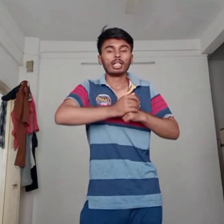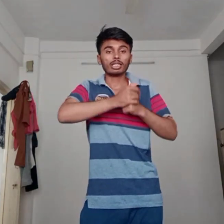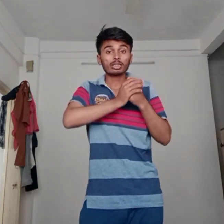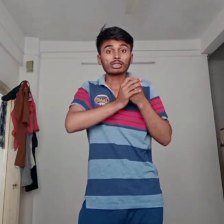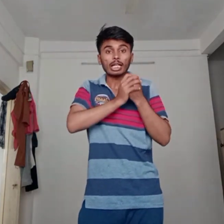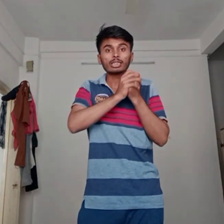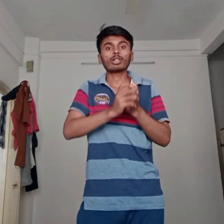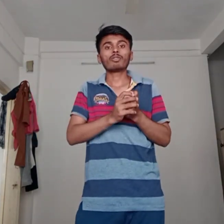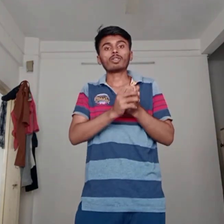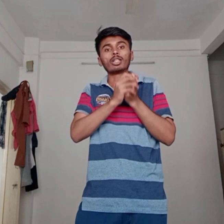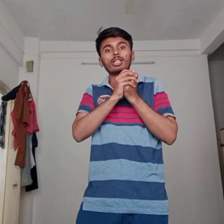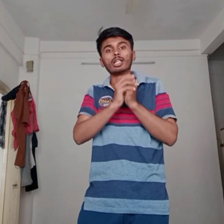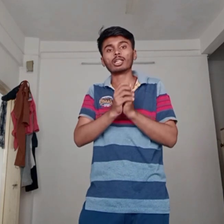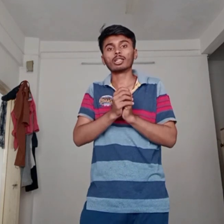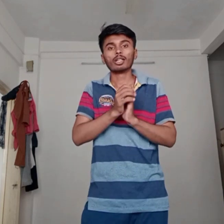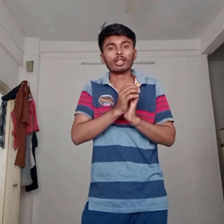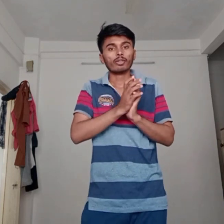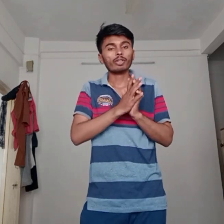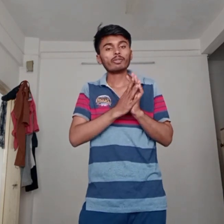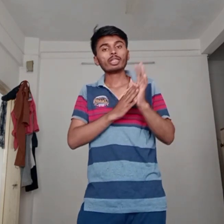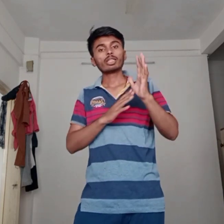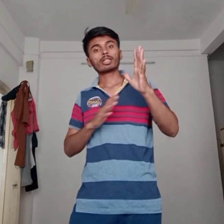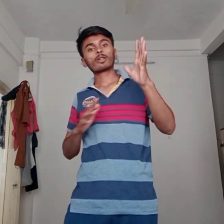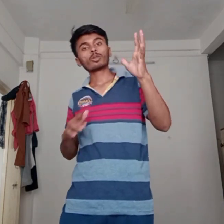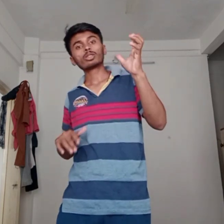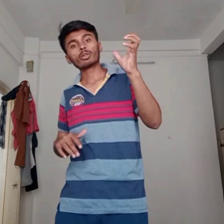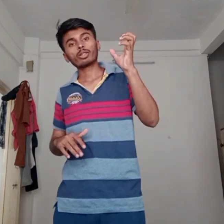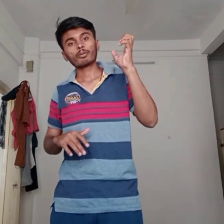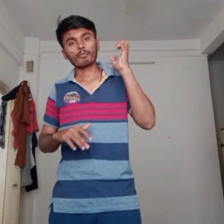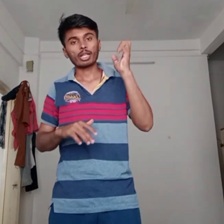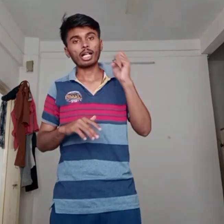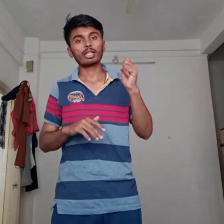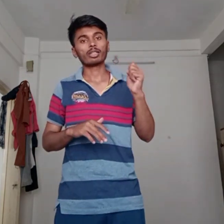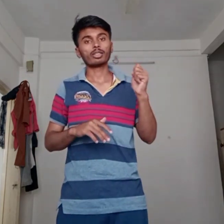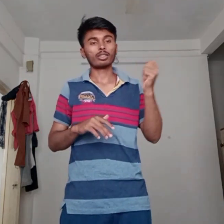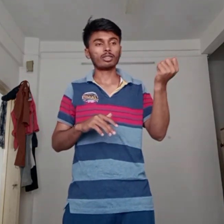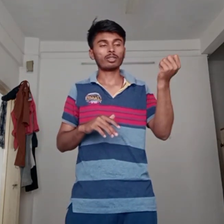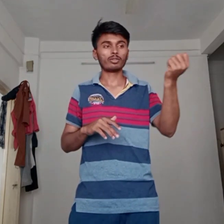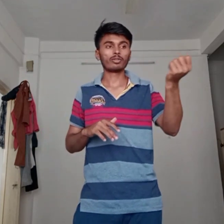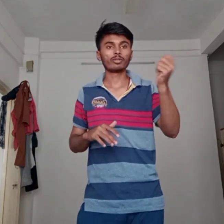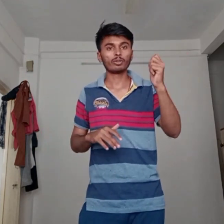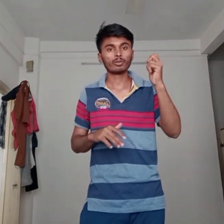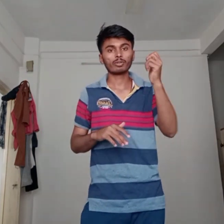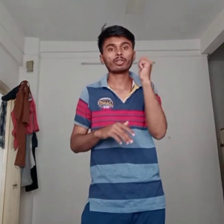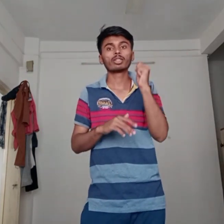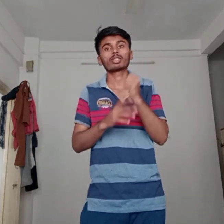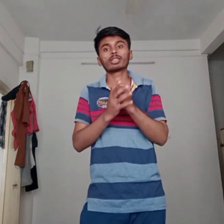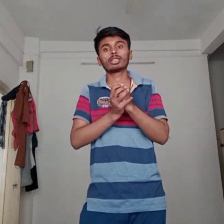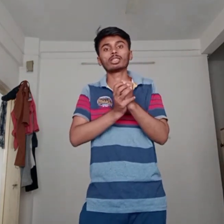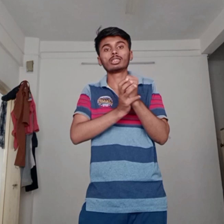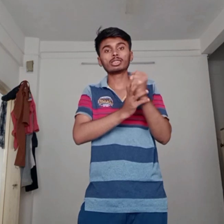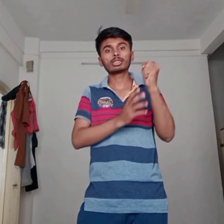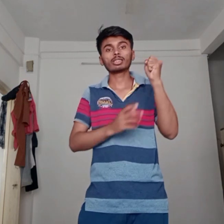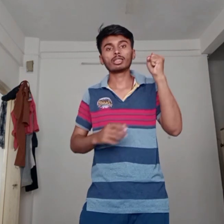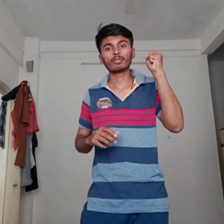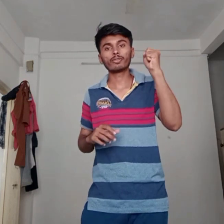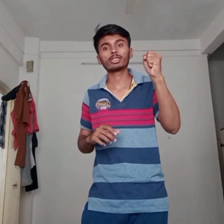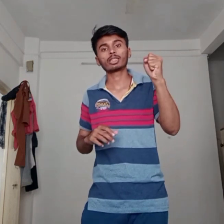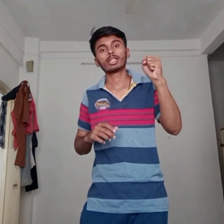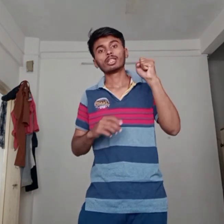The size of the heart, when we close our hand with a finger, then this fist, this